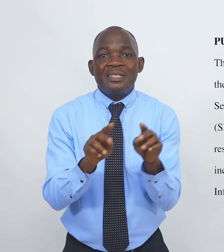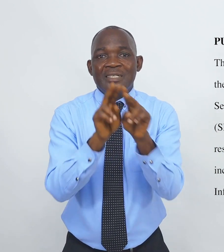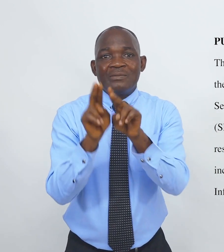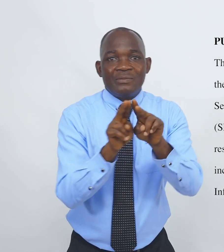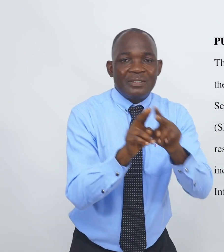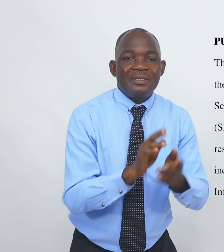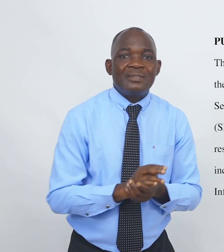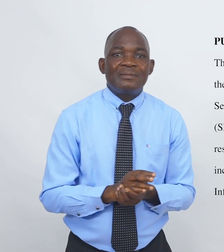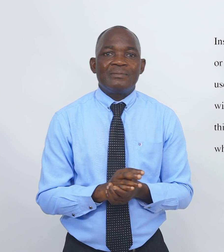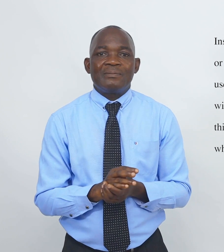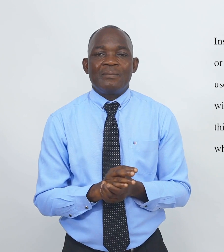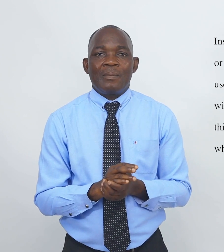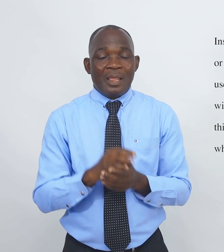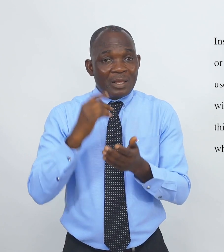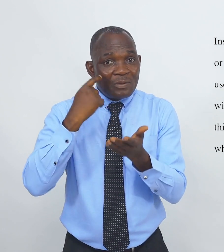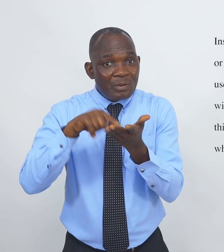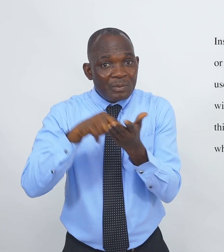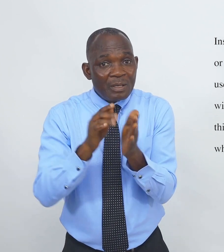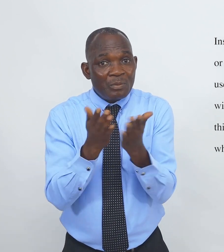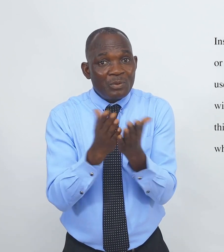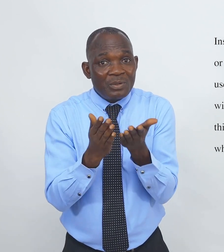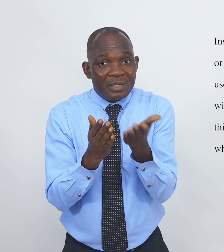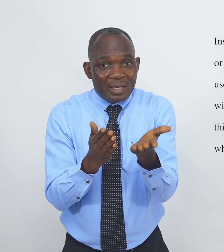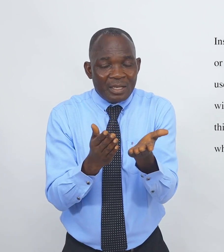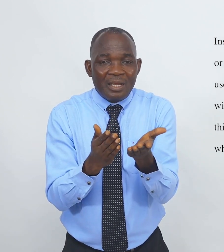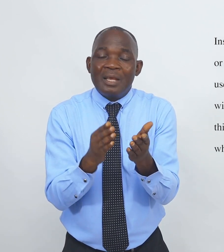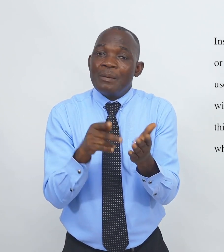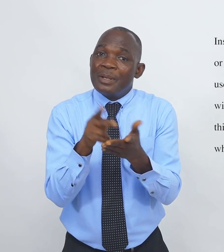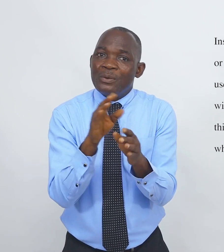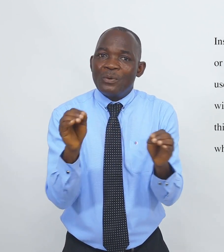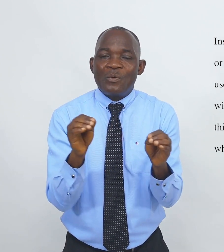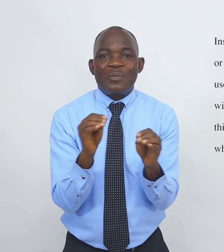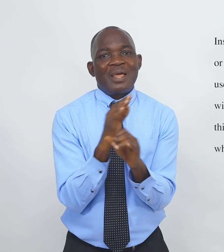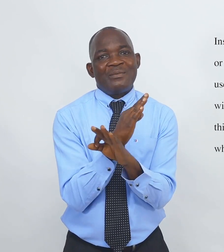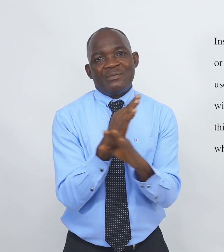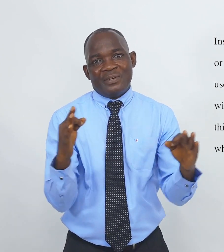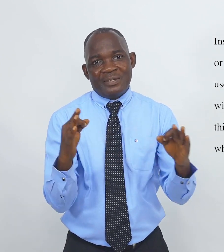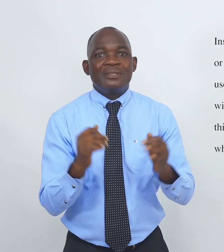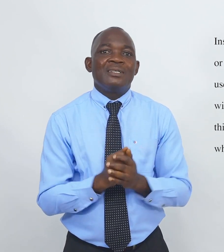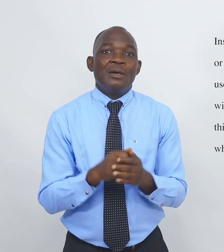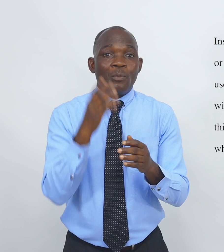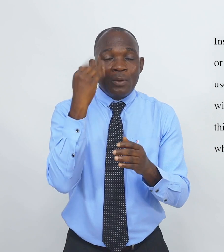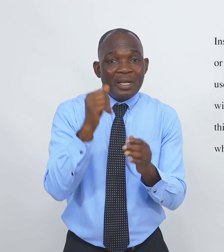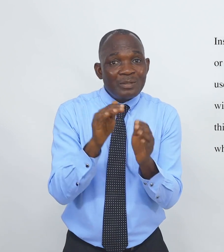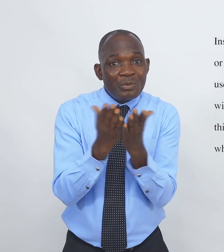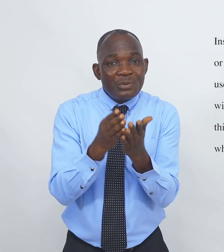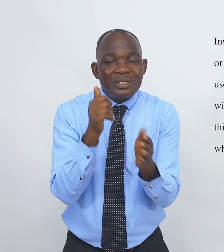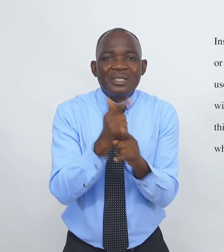unit. Inspection of this manual is not to attract any fee or charge, since the manual only seeks to